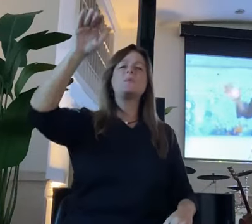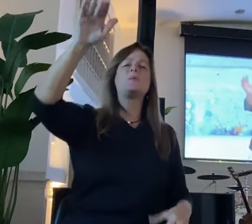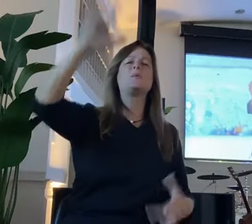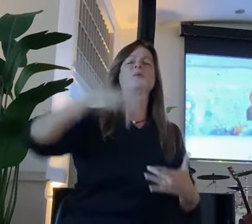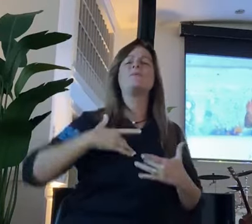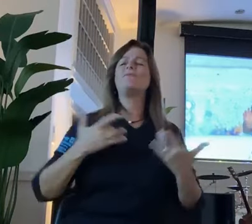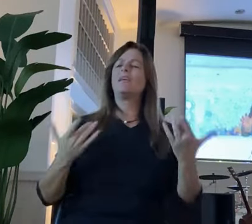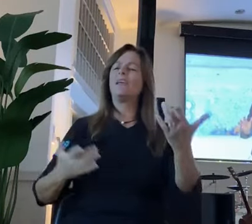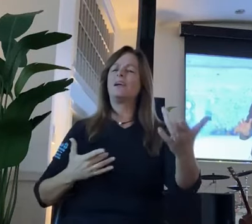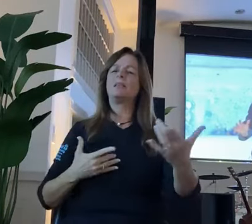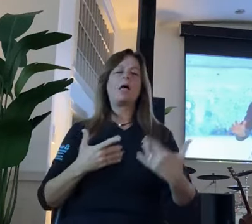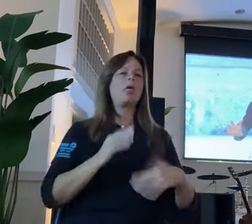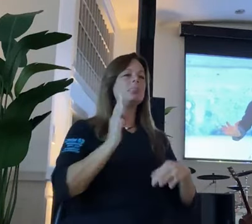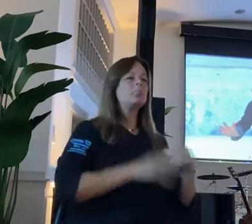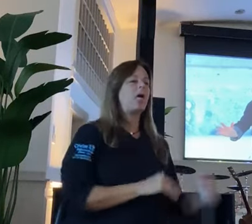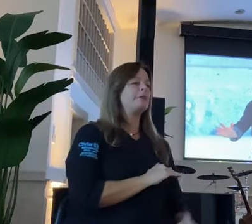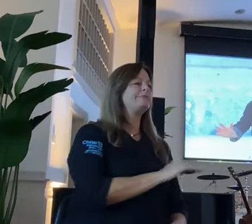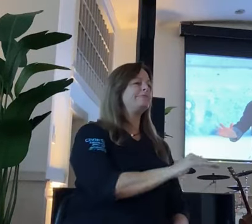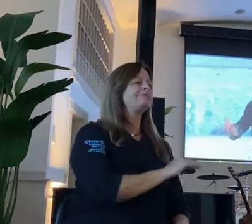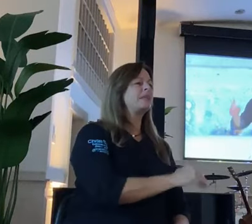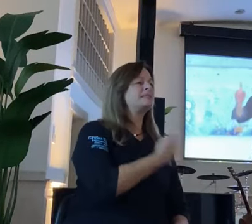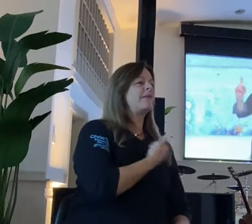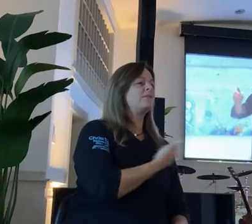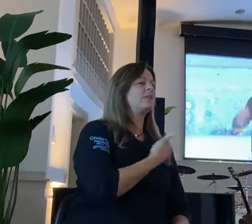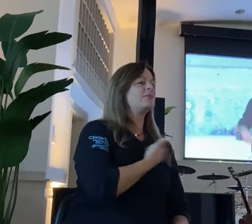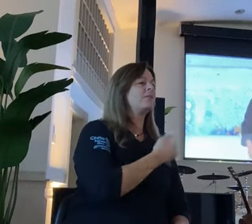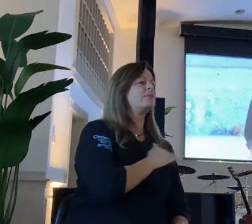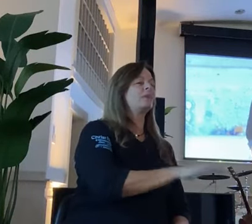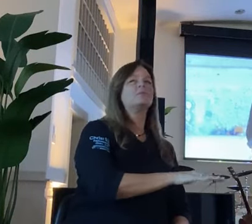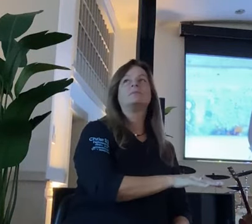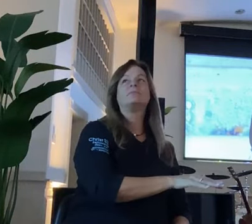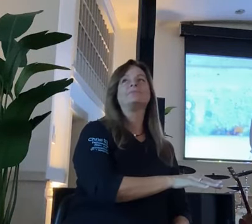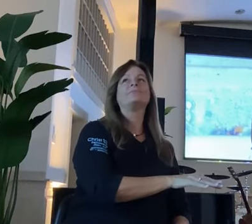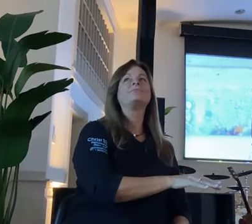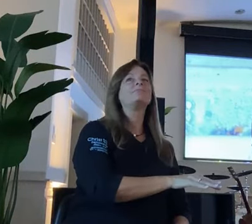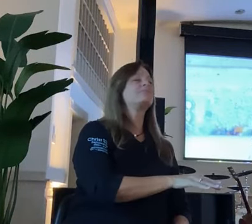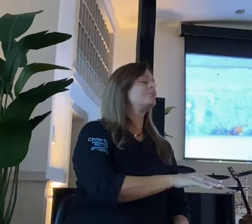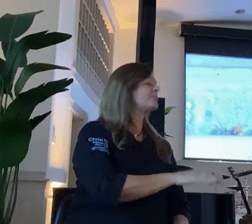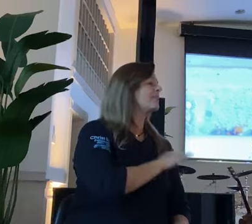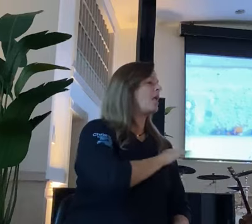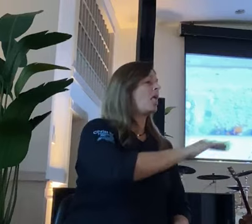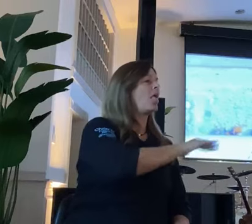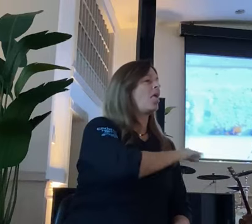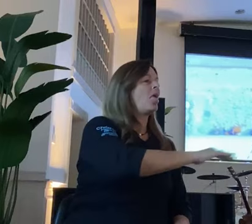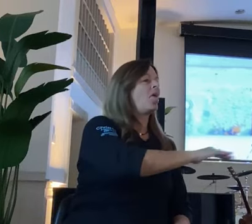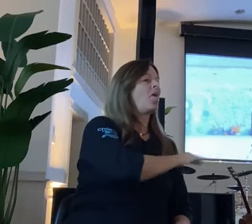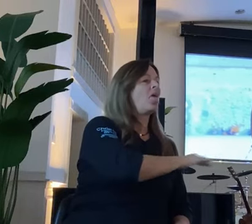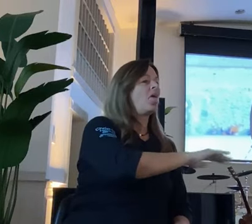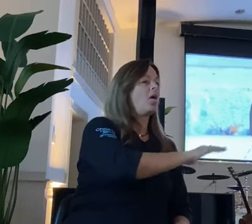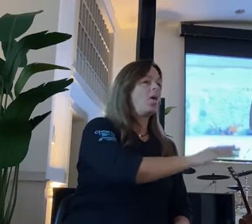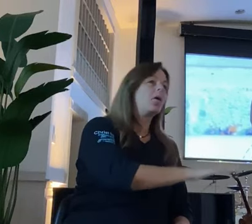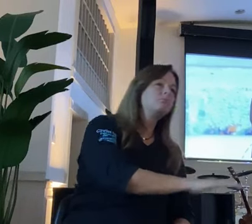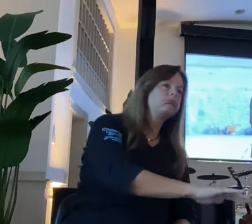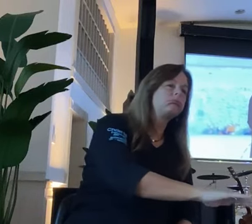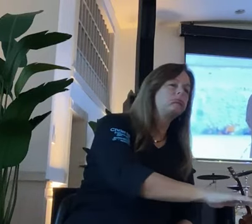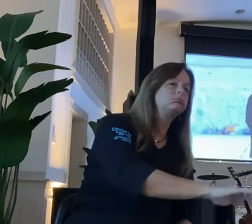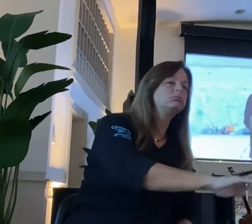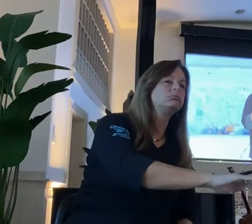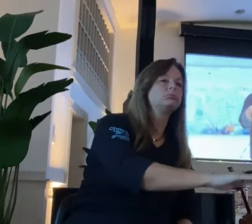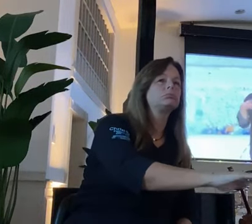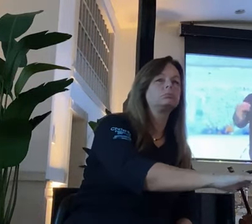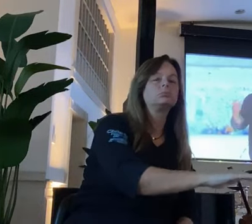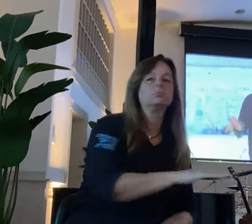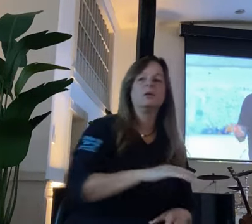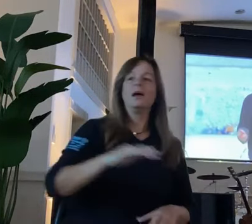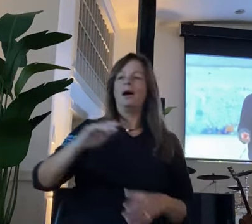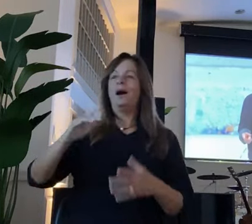there's rivers of living water flowing through me. And when you think about it, a river isn't but a river. A river actually brings life